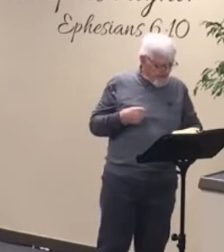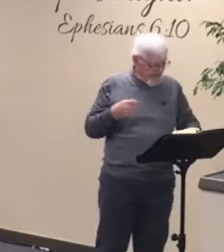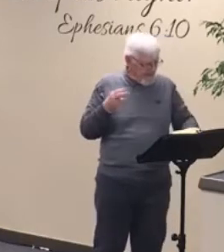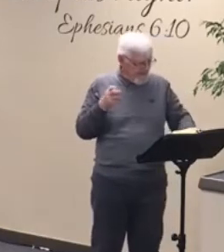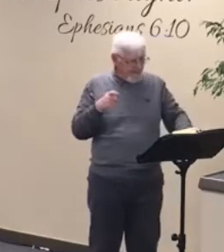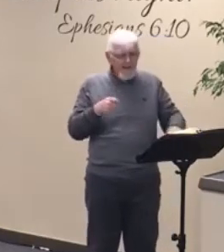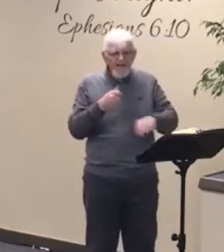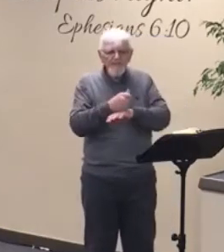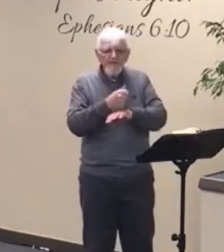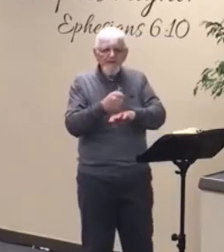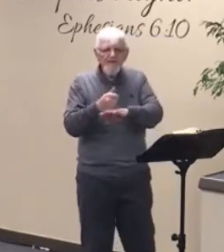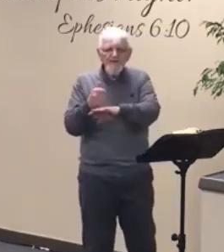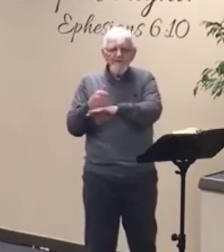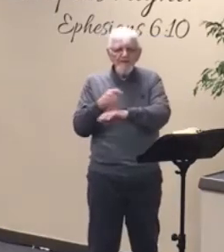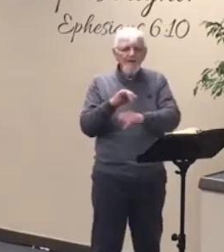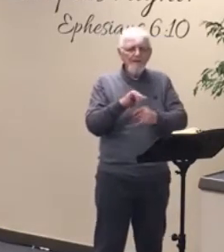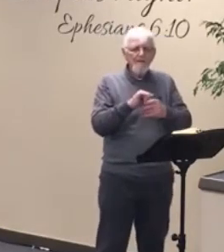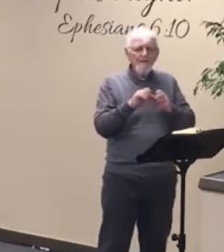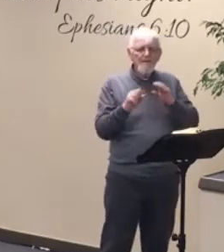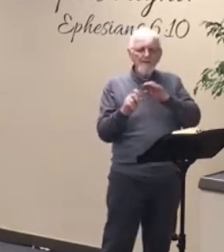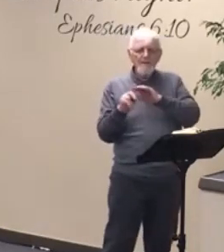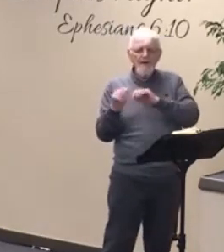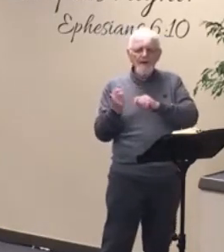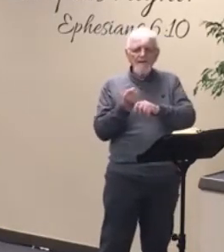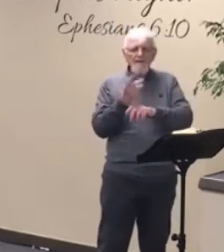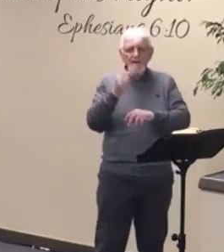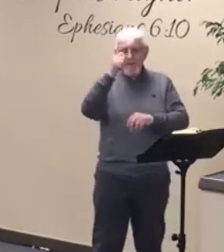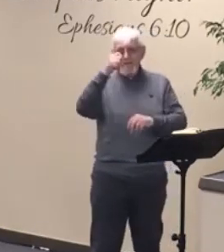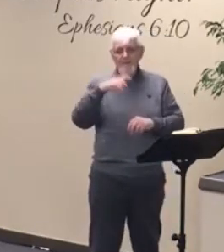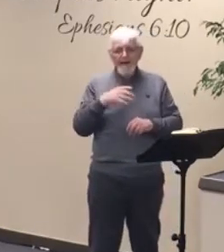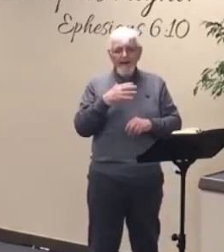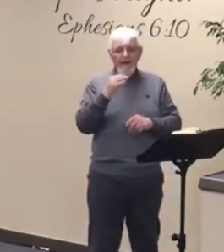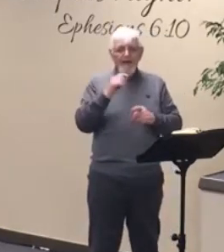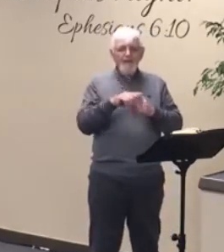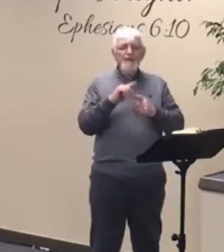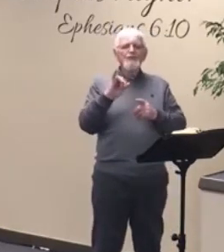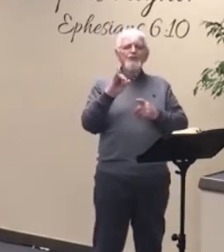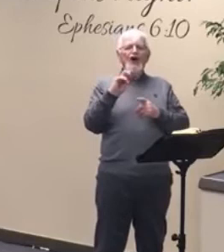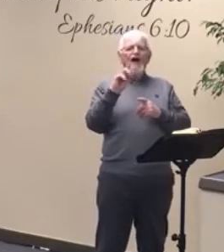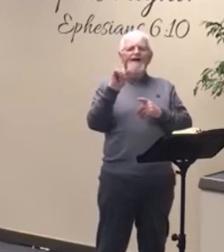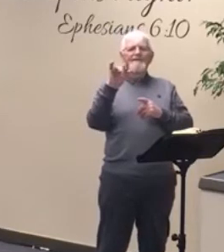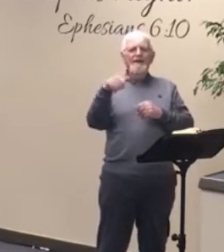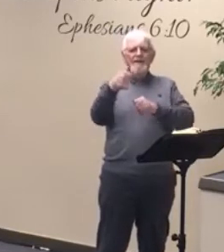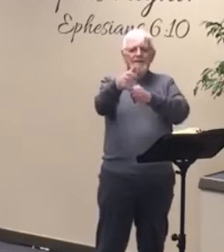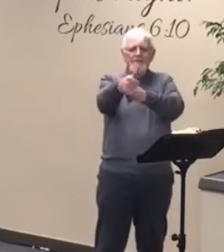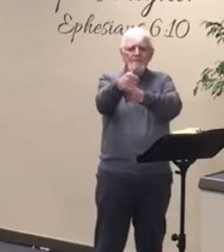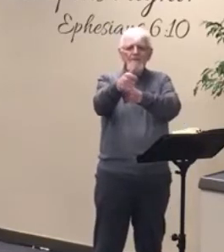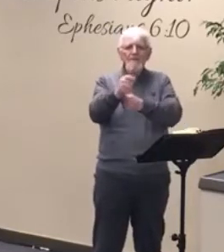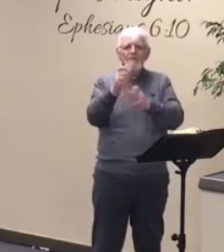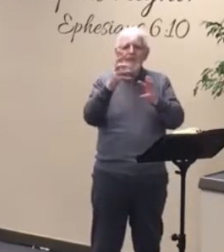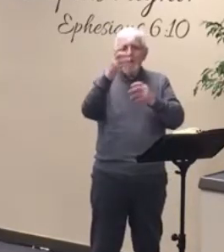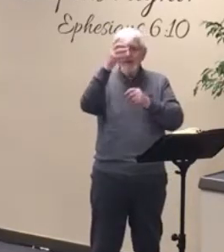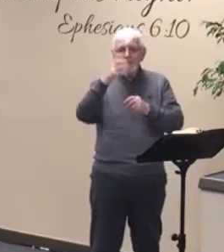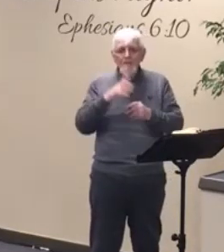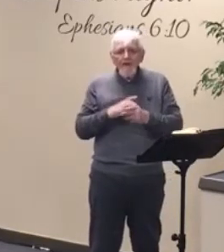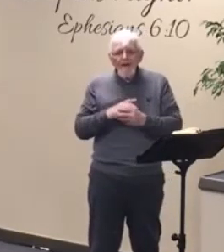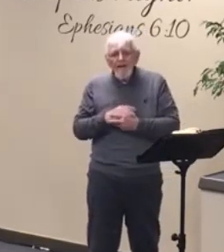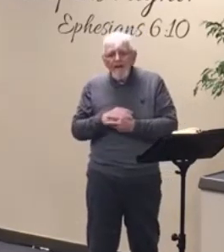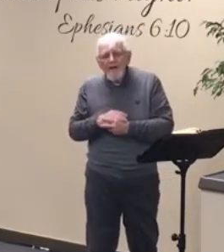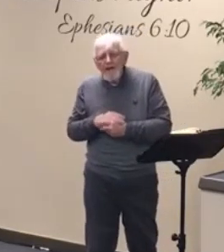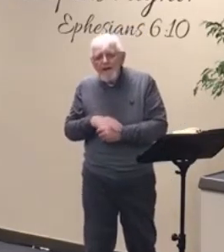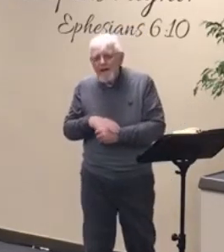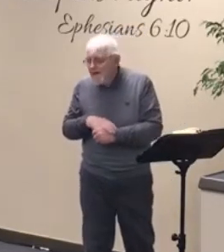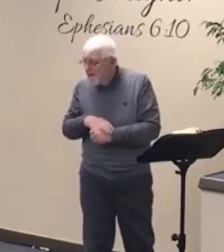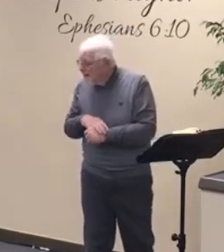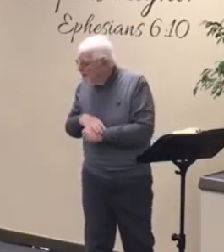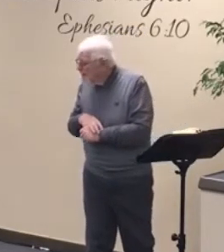being spies and all that. But you know what men do? Men like to justify themselves. Most men will proclaim everyone his own